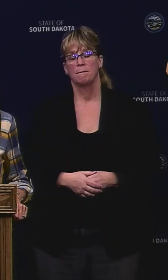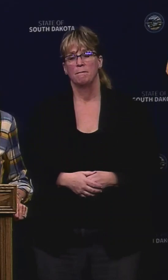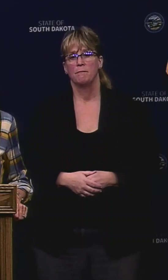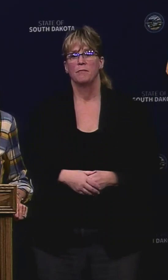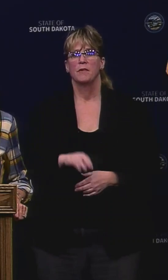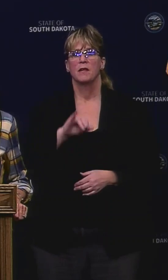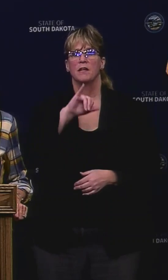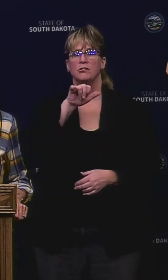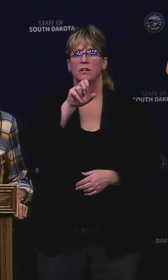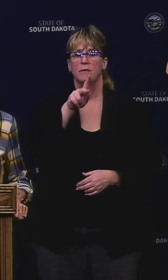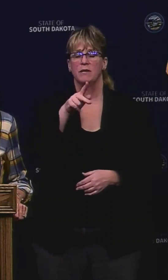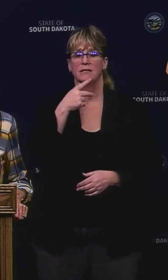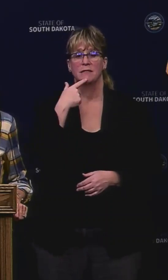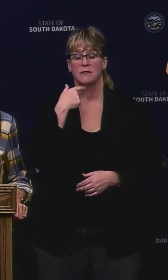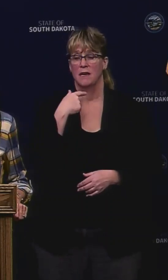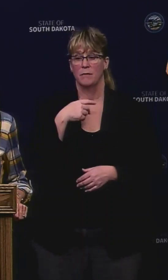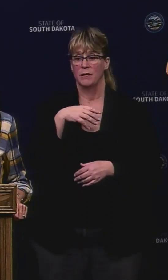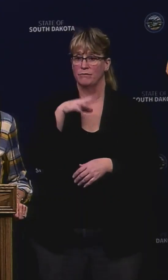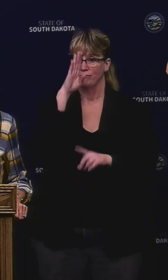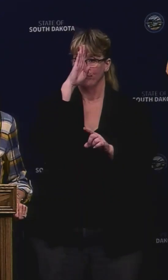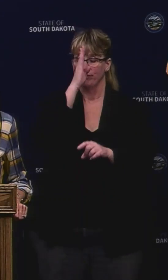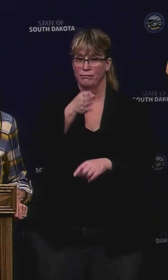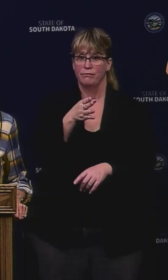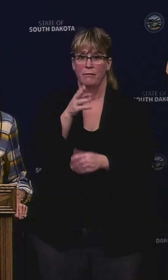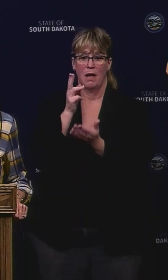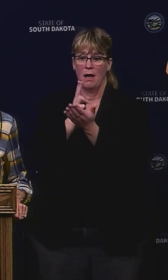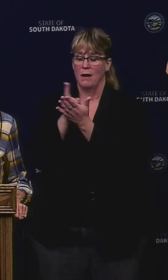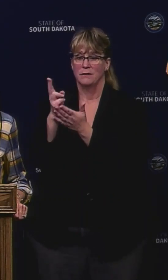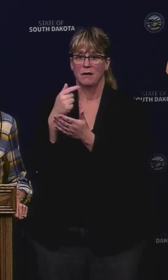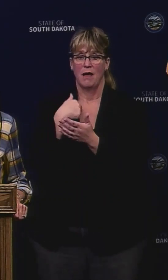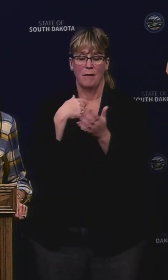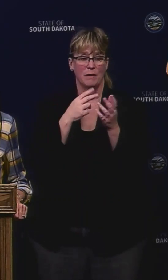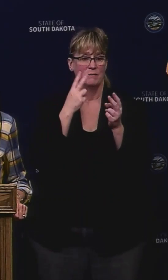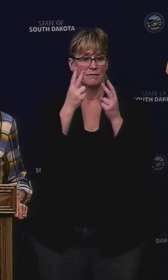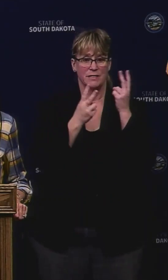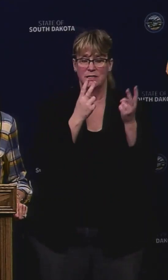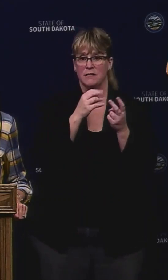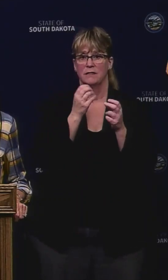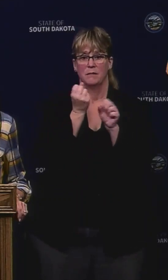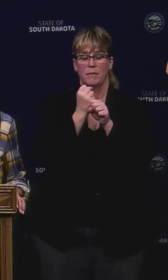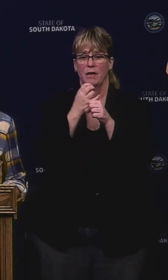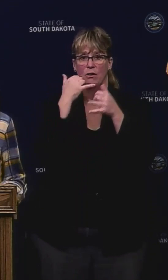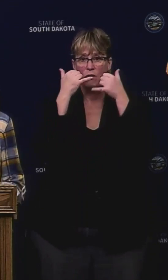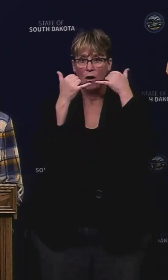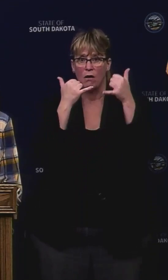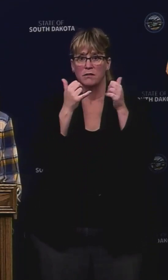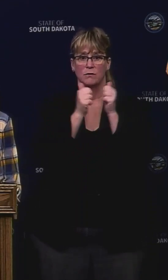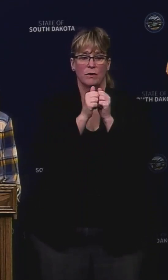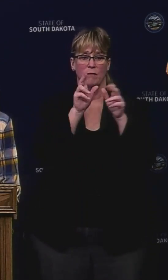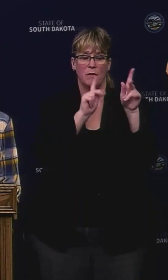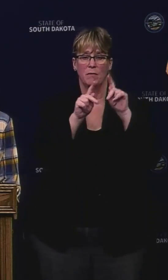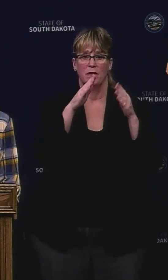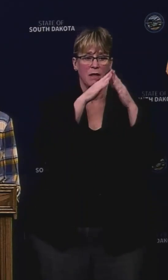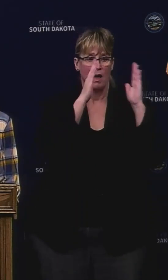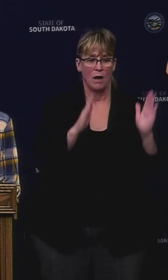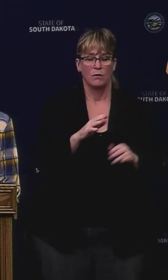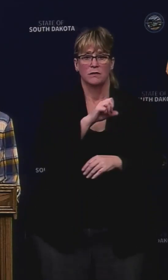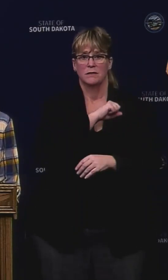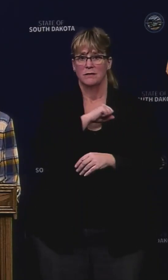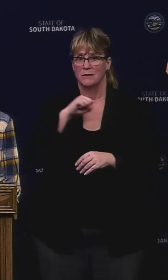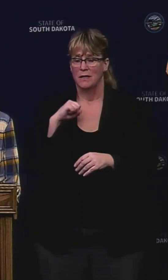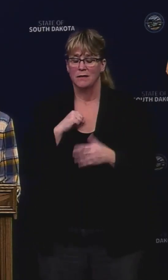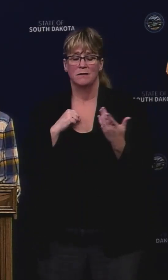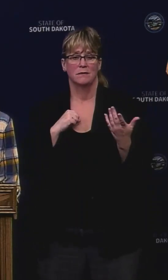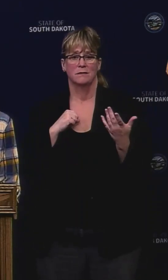JP, I've been pretty outspoken. I've been visiting and making phone calls to those in the Senate, in the House, in the administration,